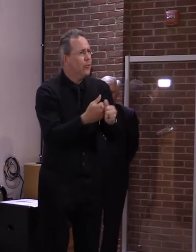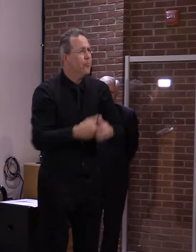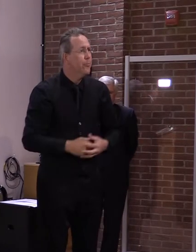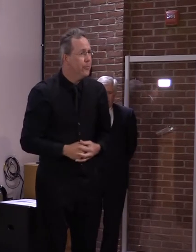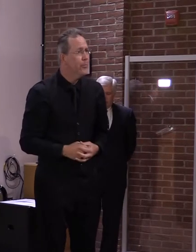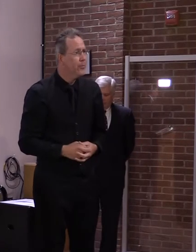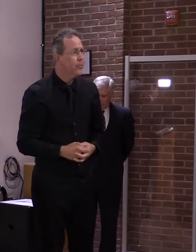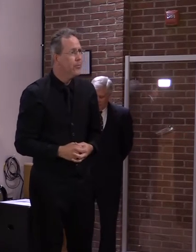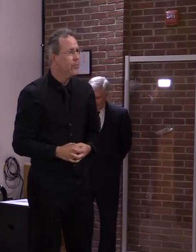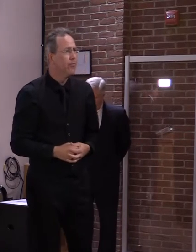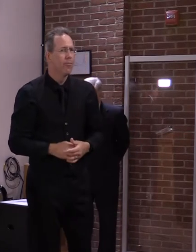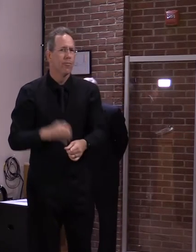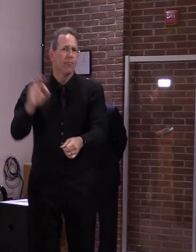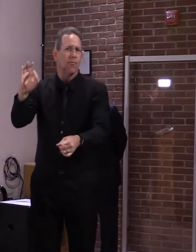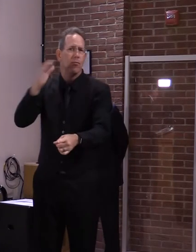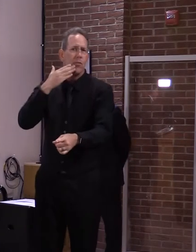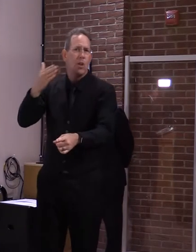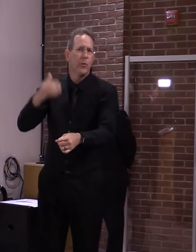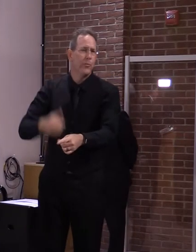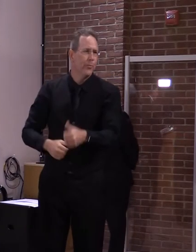Andrew McGregor, Caledonian Record.